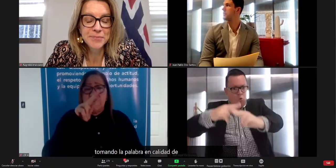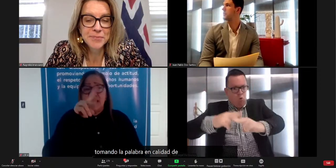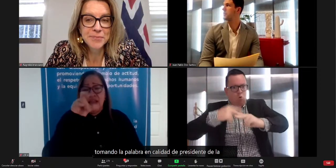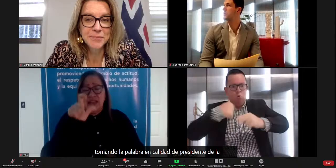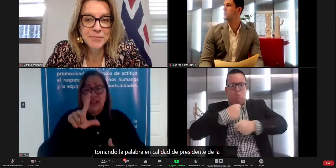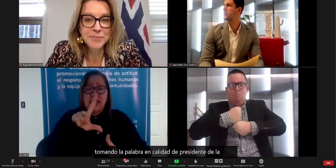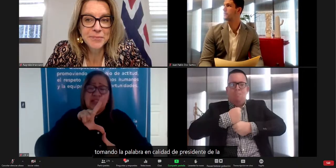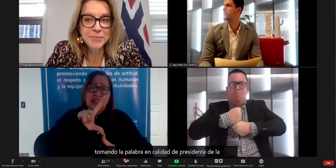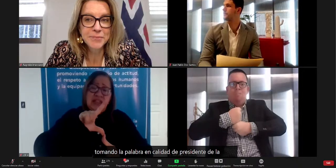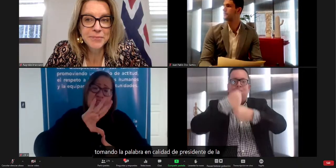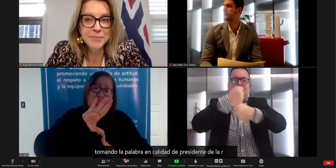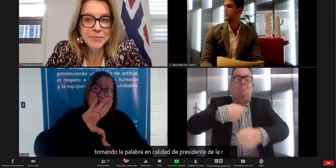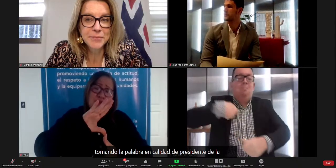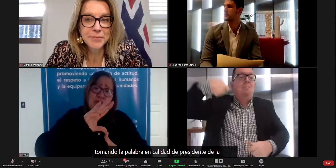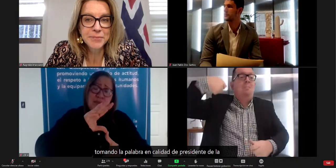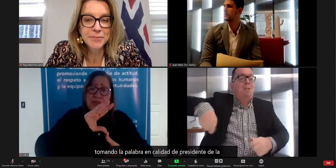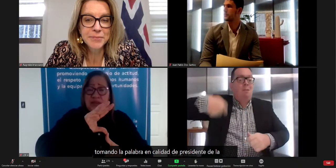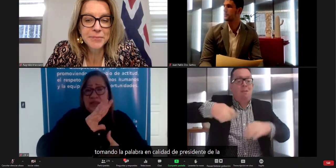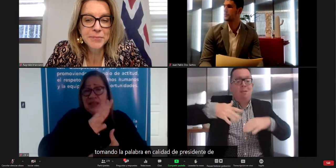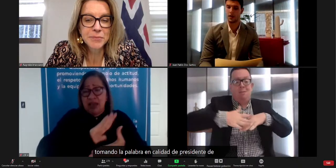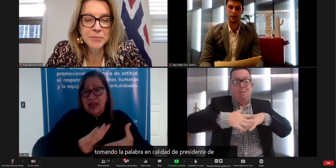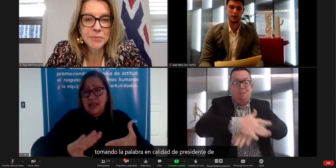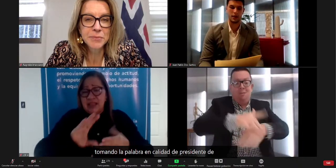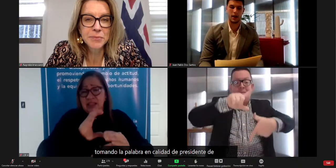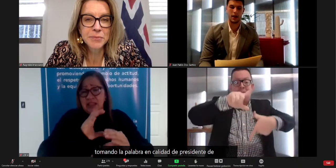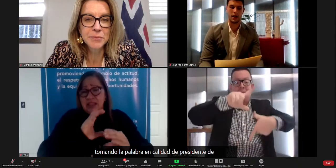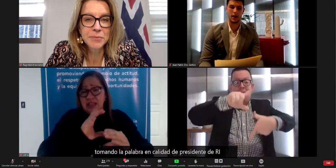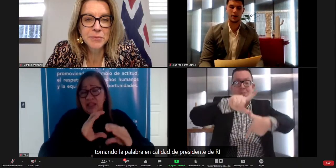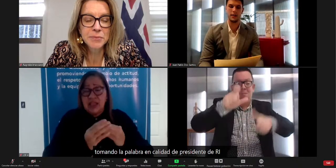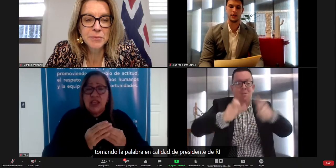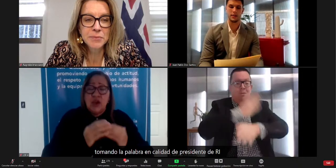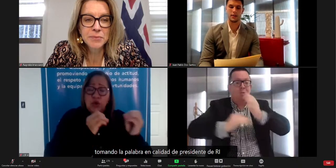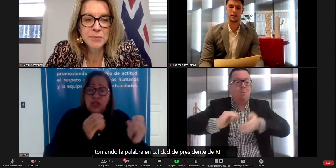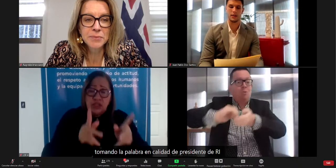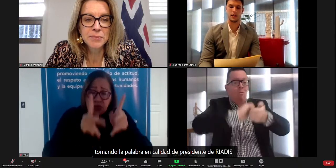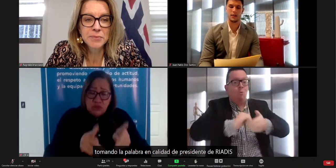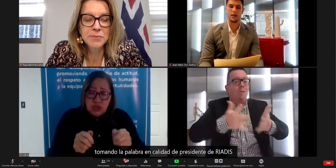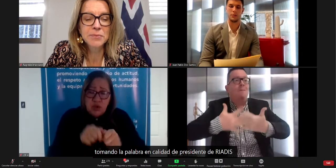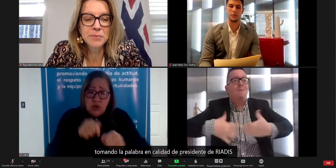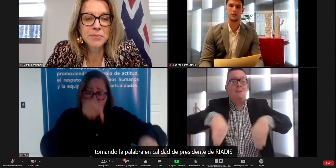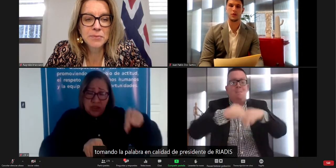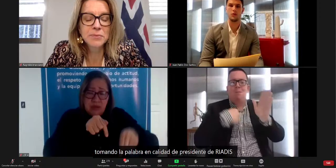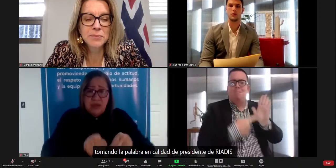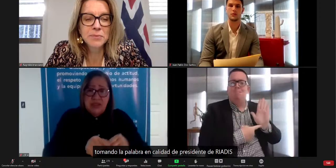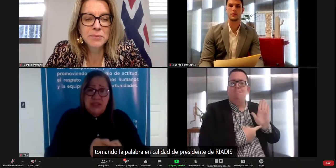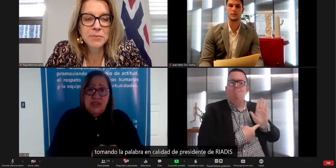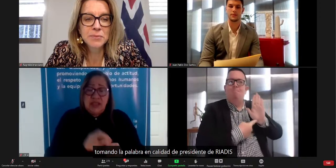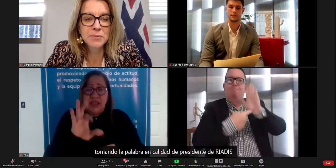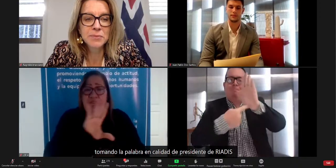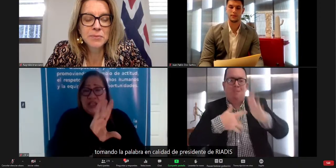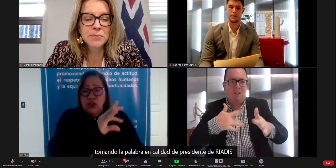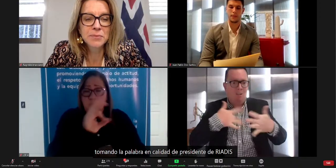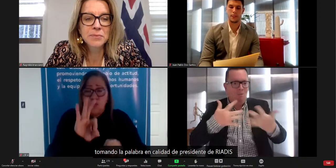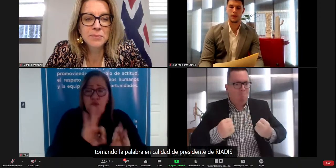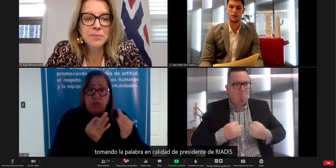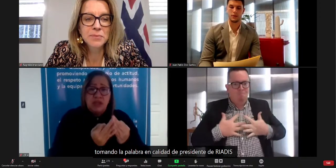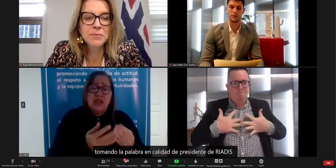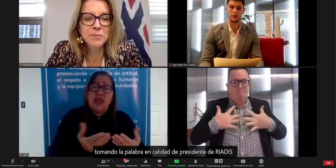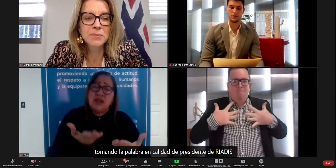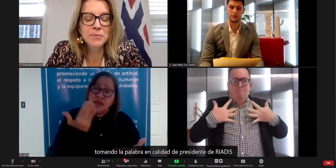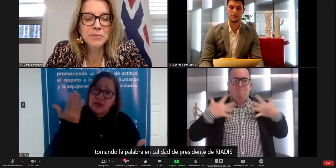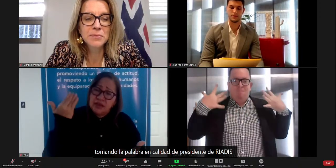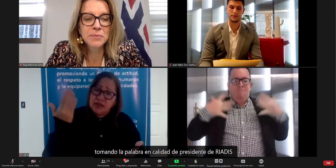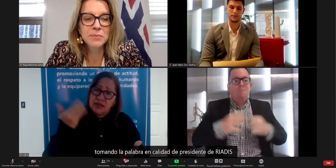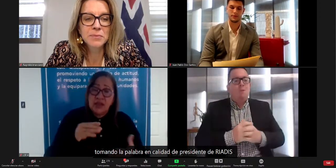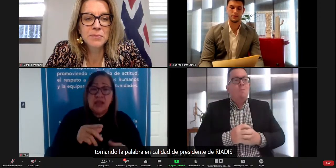the word the word on behalf of the latin american network for persons with disabilities and their families